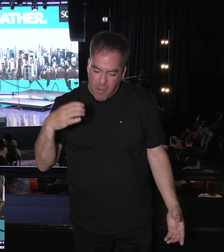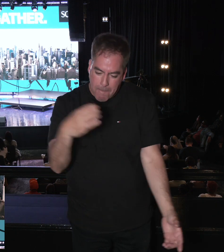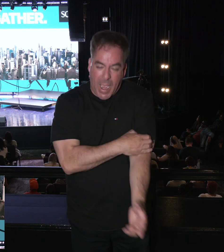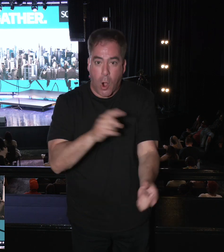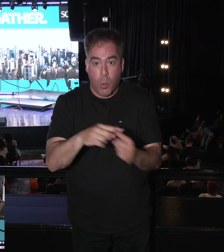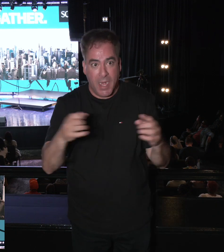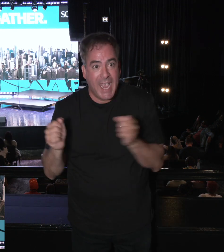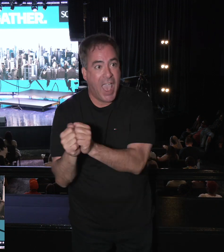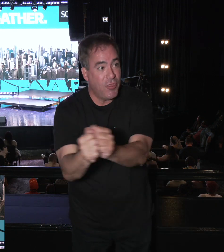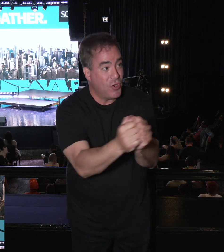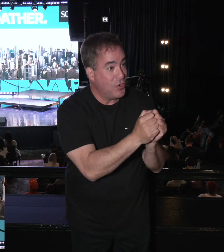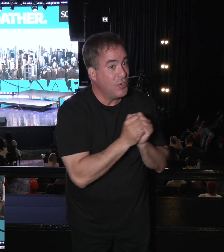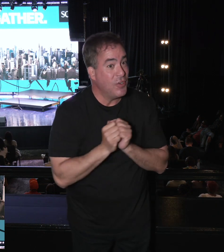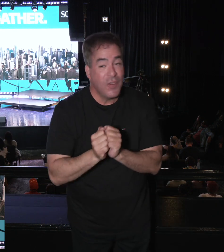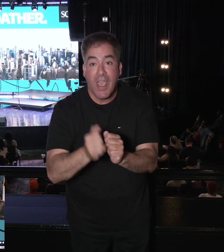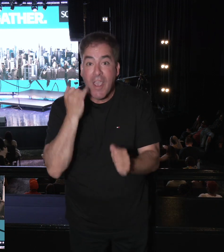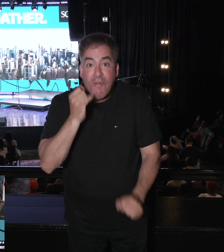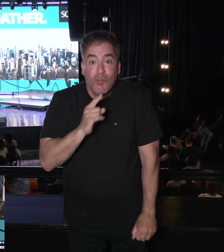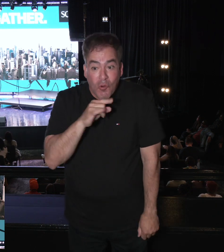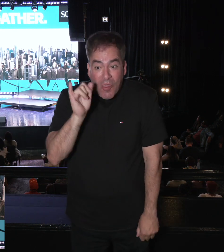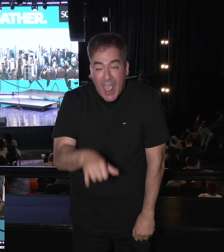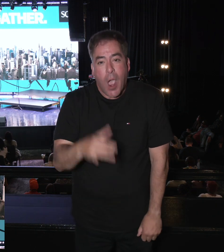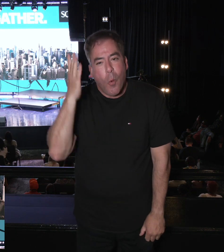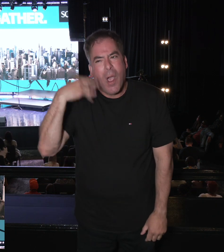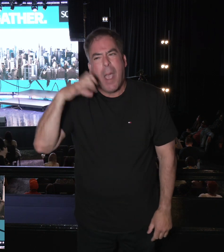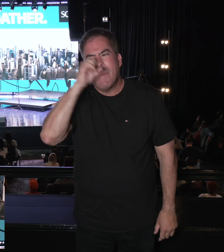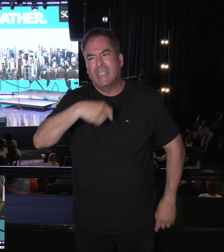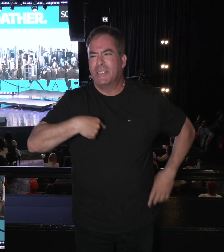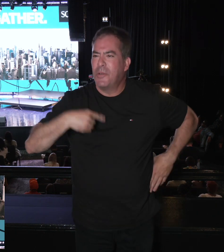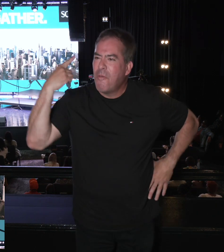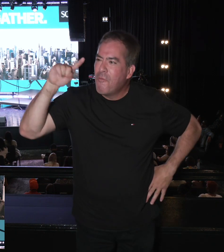that's true, why would I ever miss it?